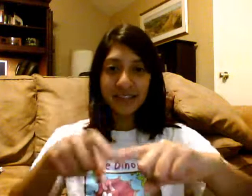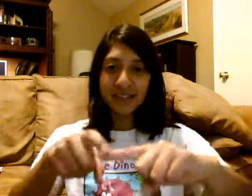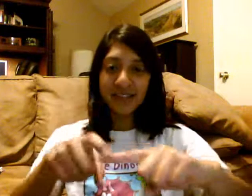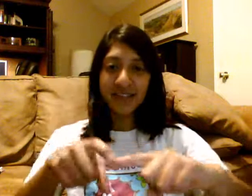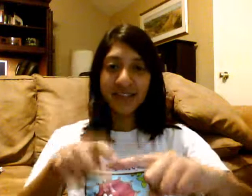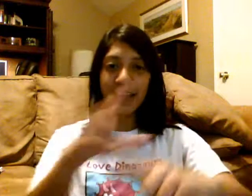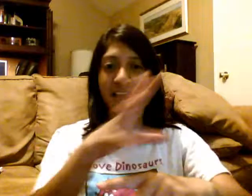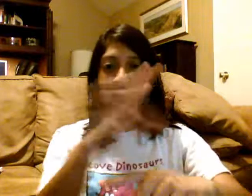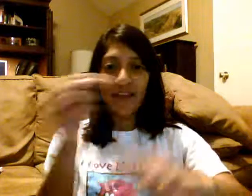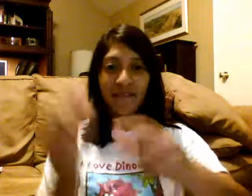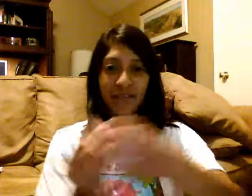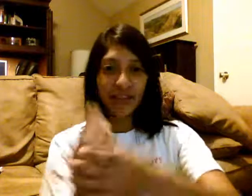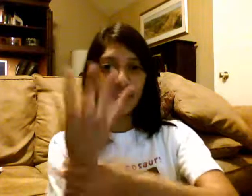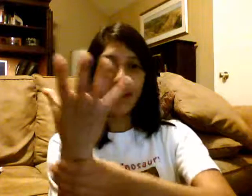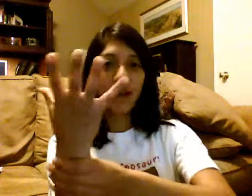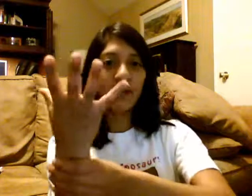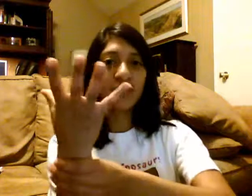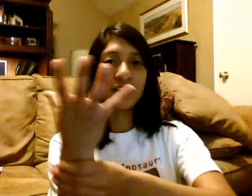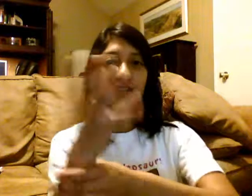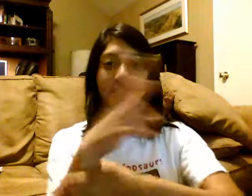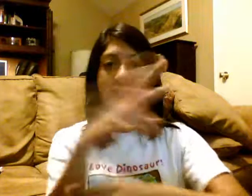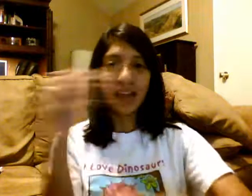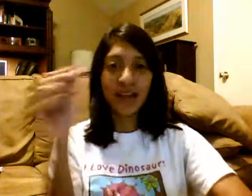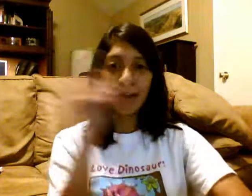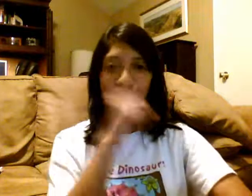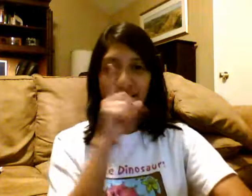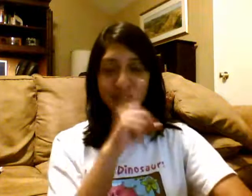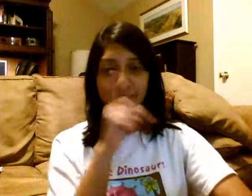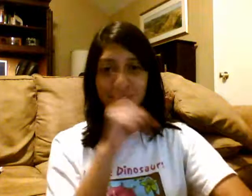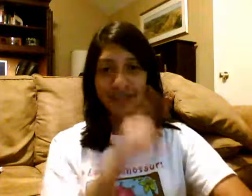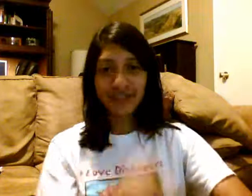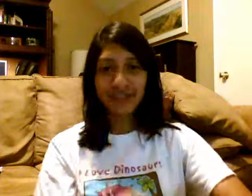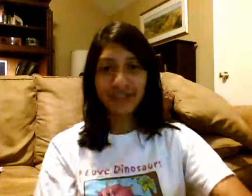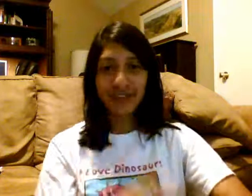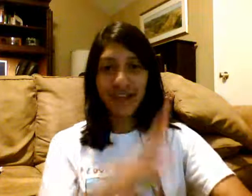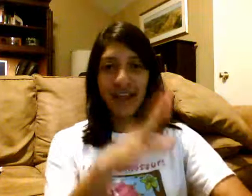and flowers, and mice, and big machines.